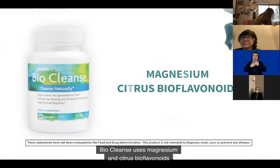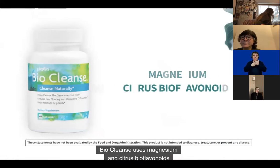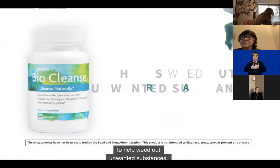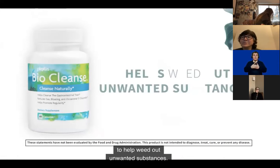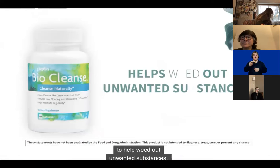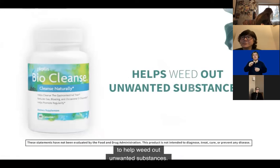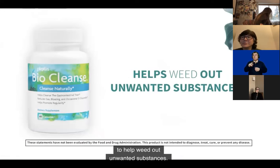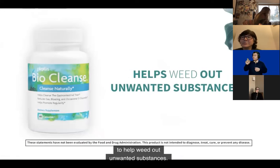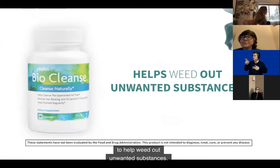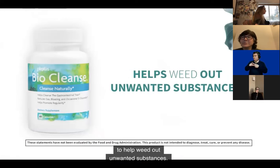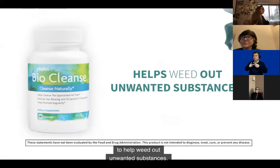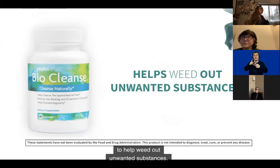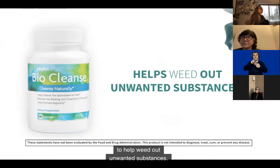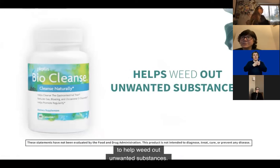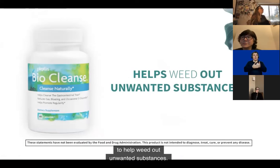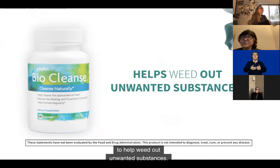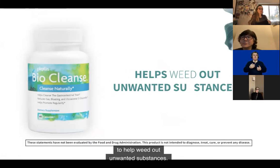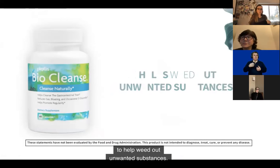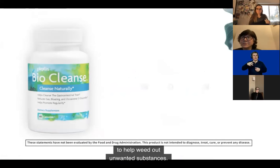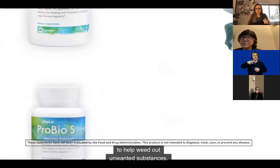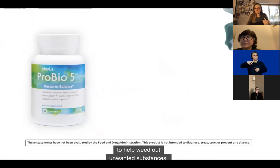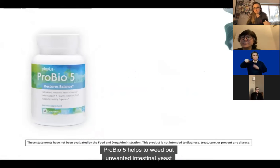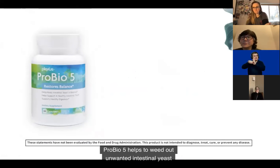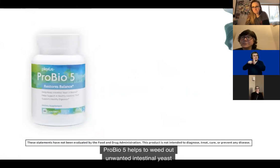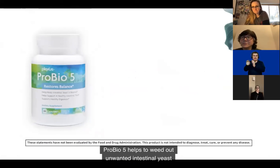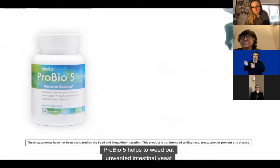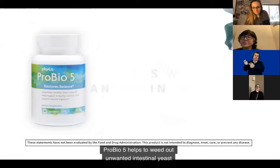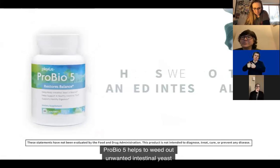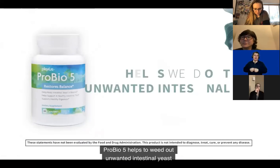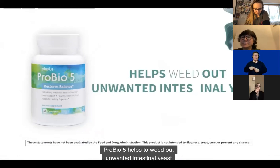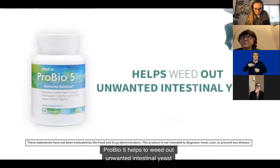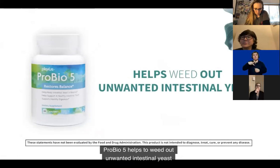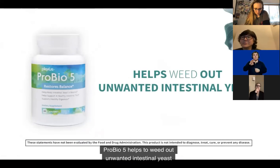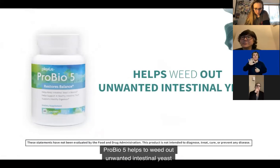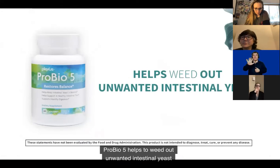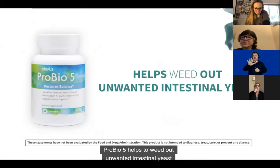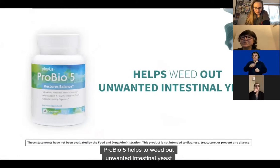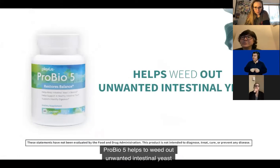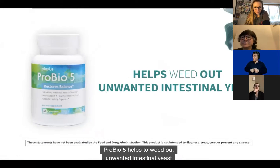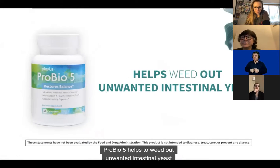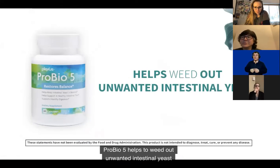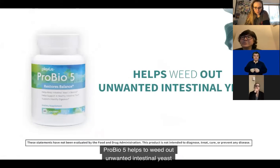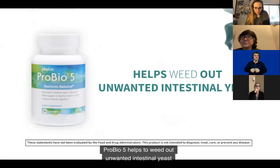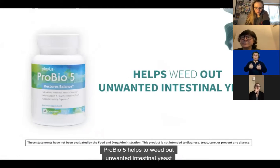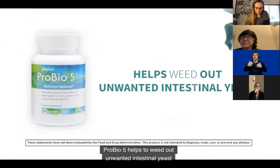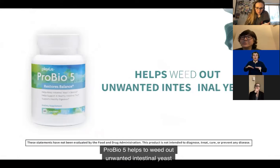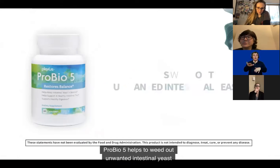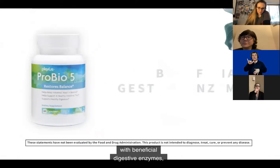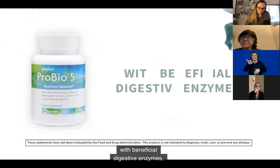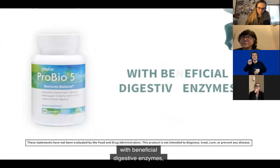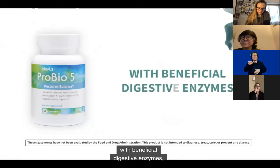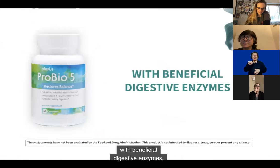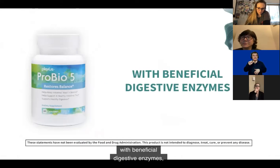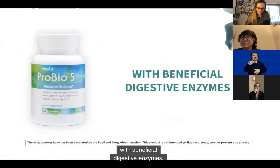bioflavonoids to help weed out unwanted substances. PROBIO5 helps to weed out unwanted intestinal yeast